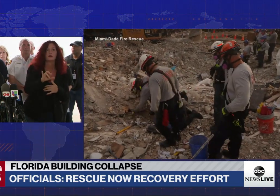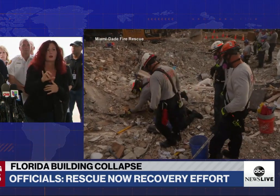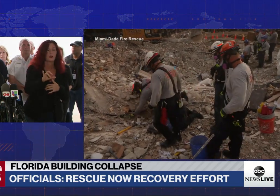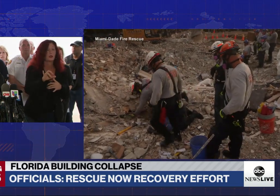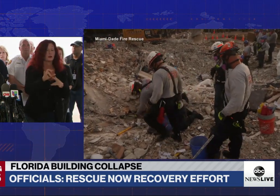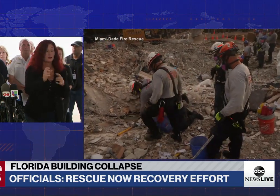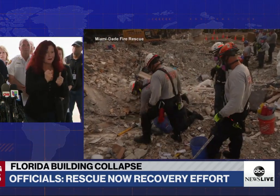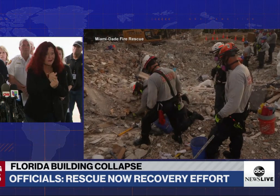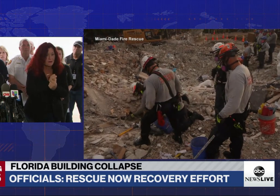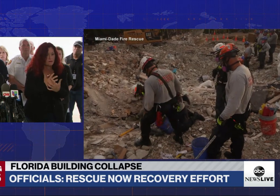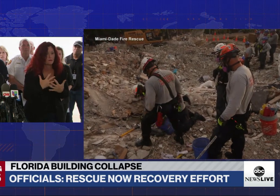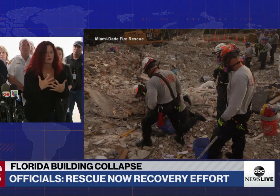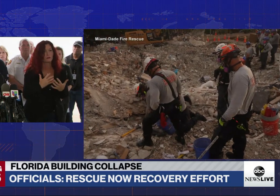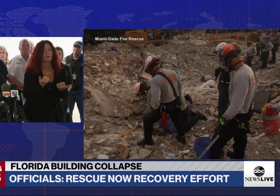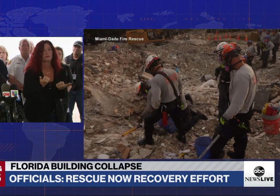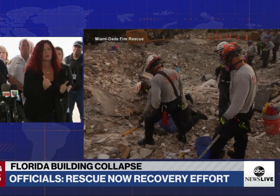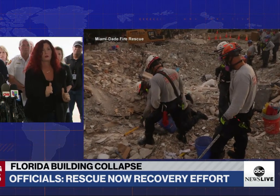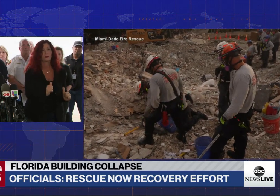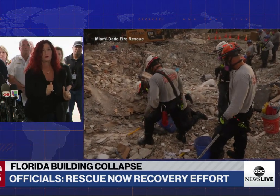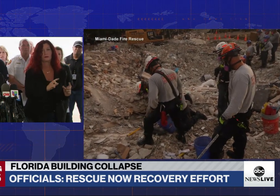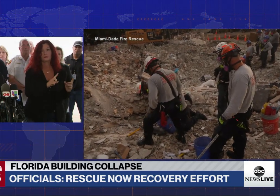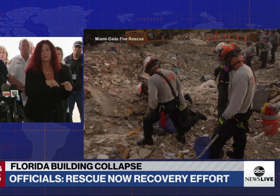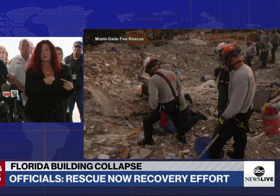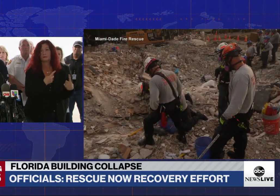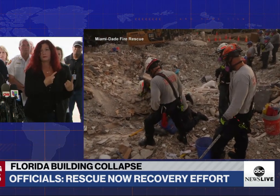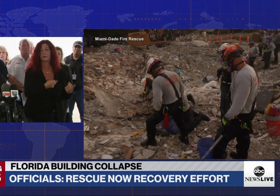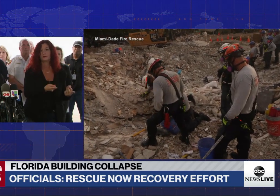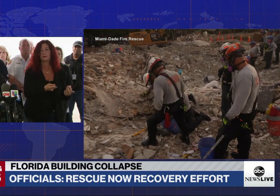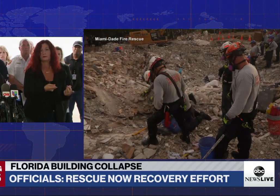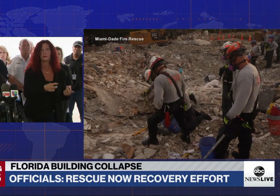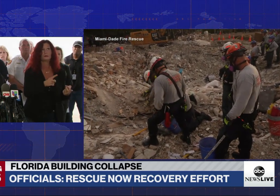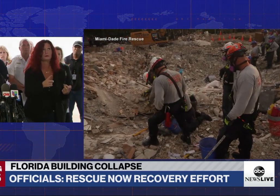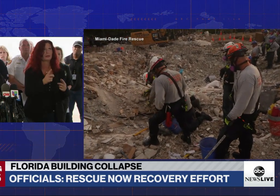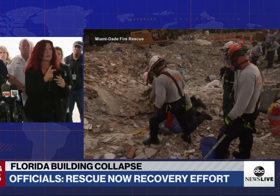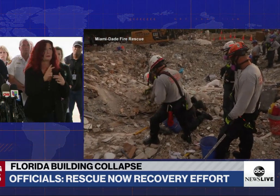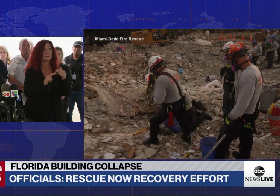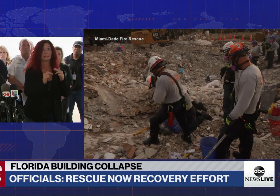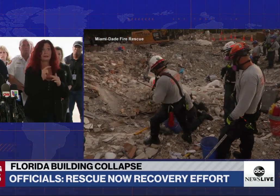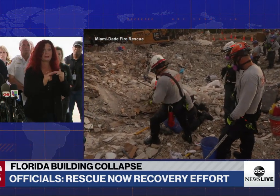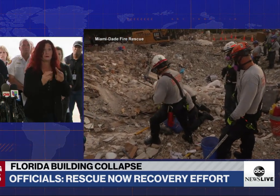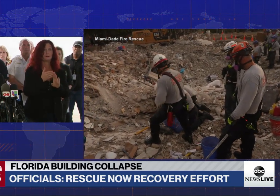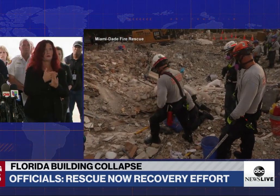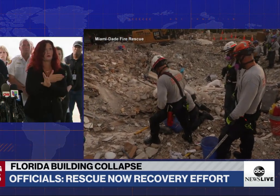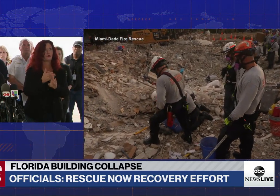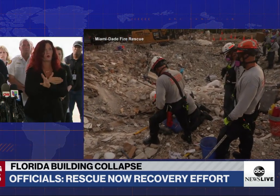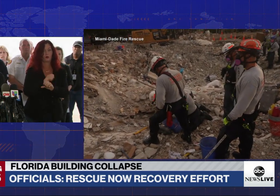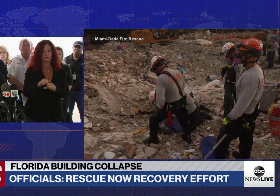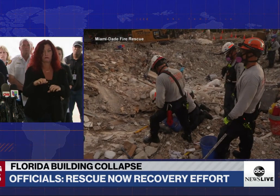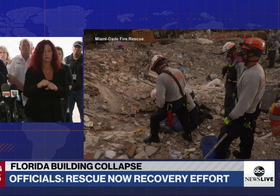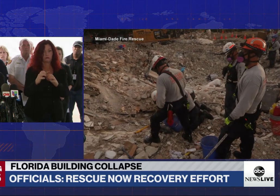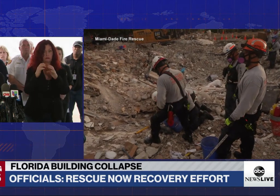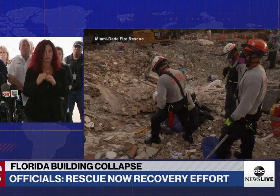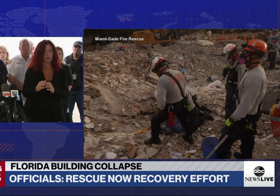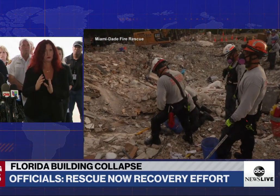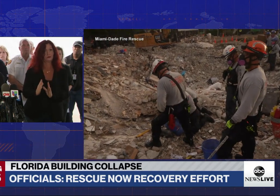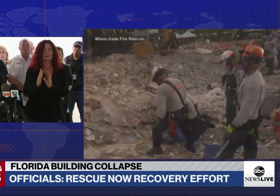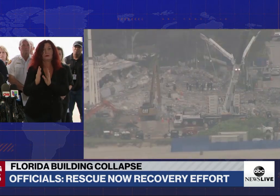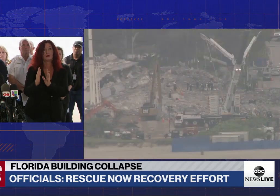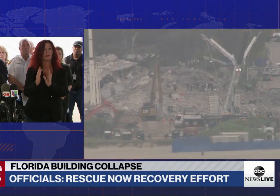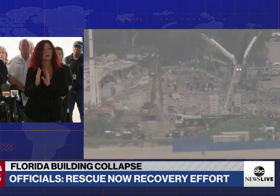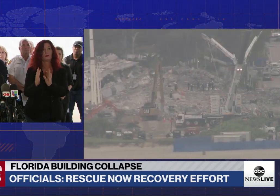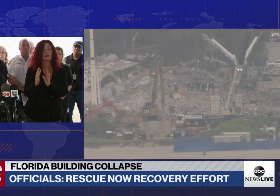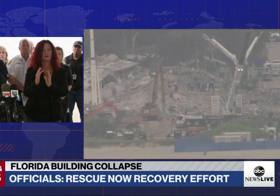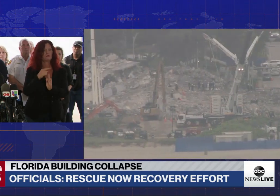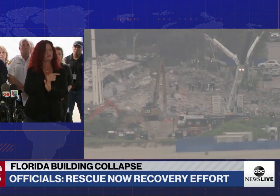were told could collapse, and they braved fire, smoke, torrential rain, and